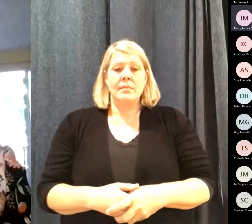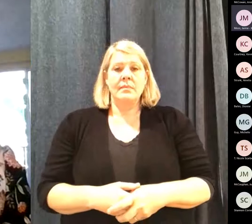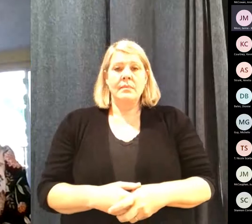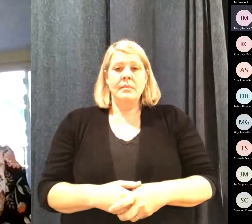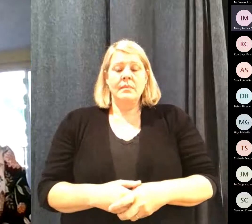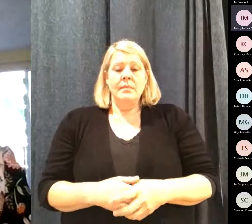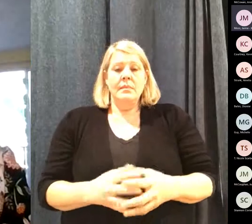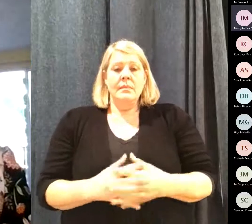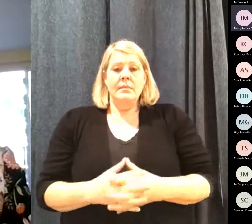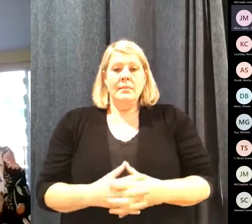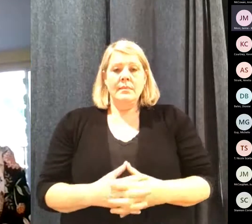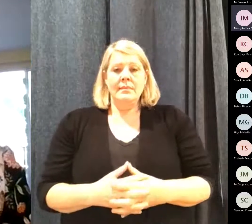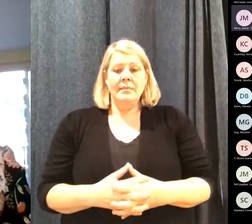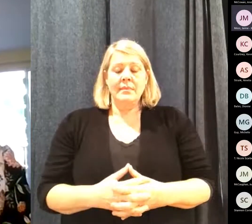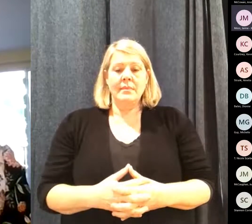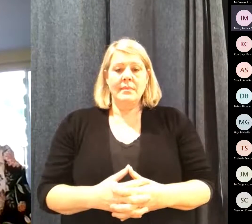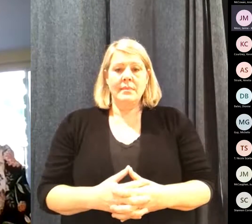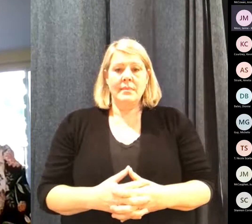All righty.